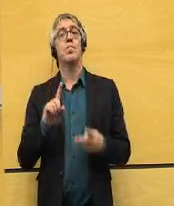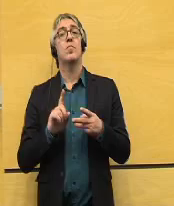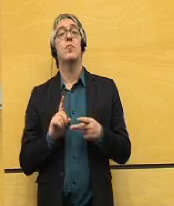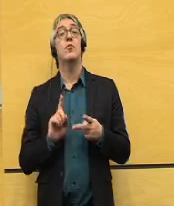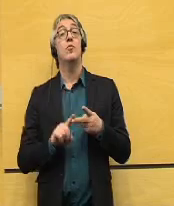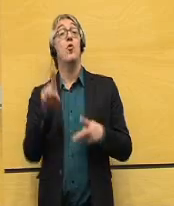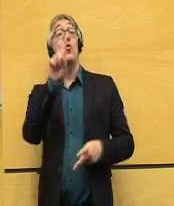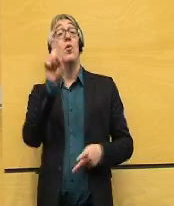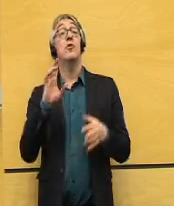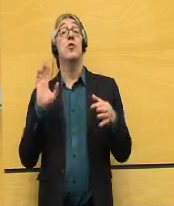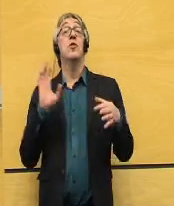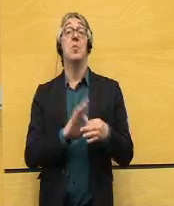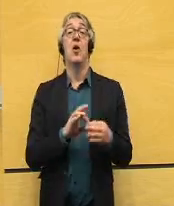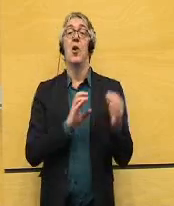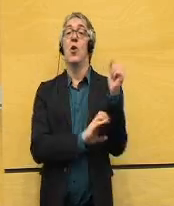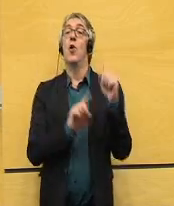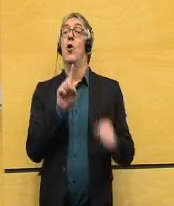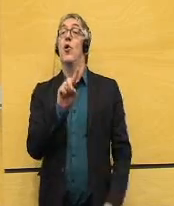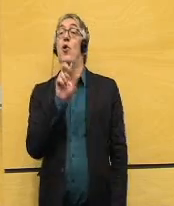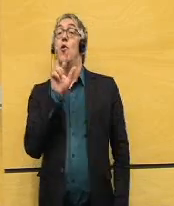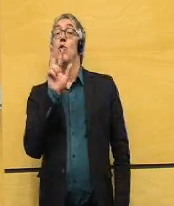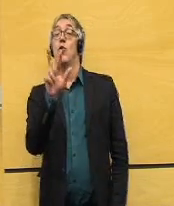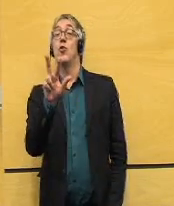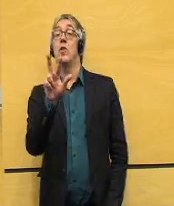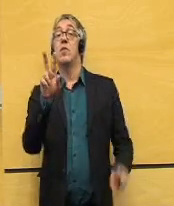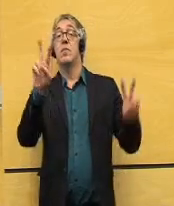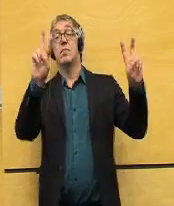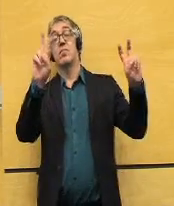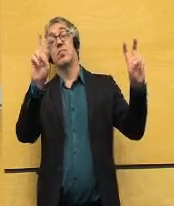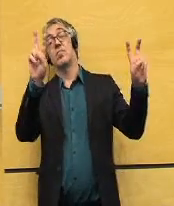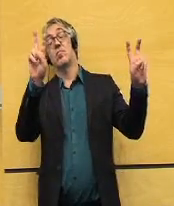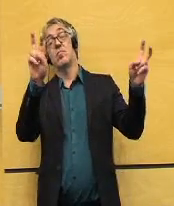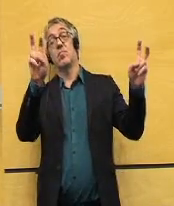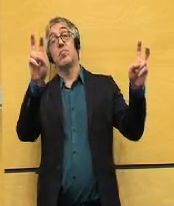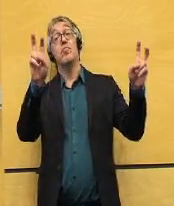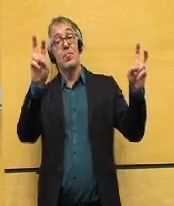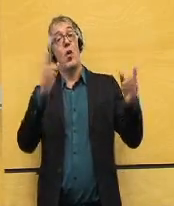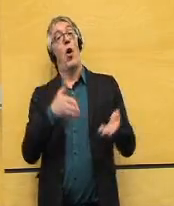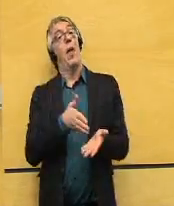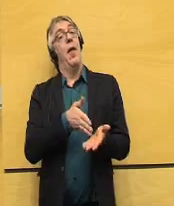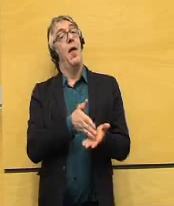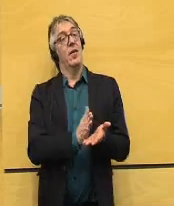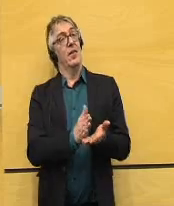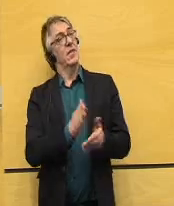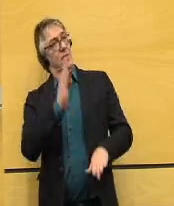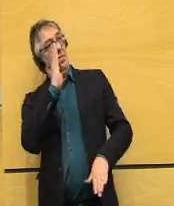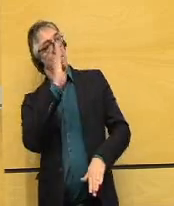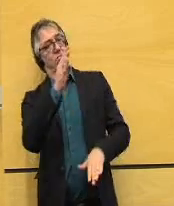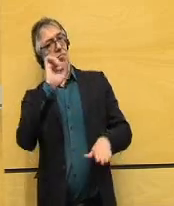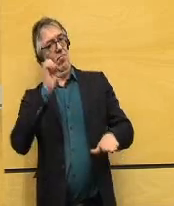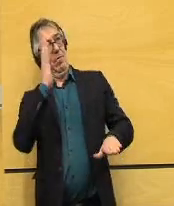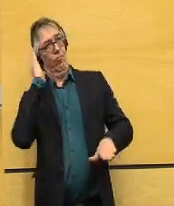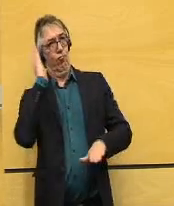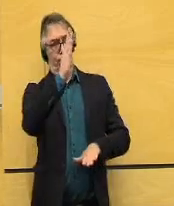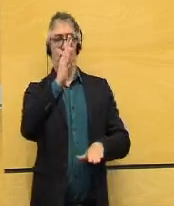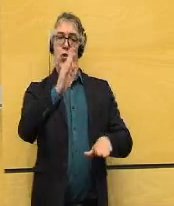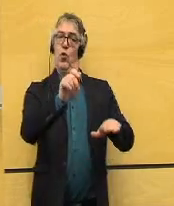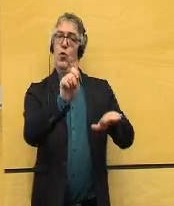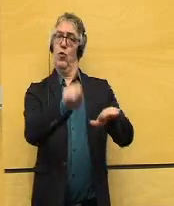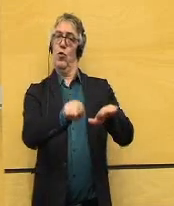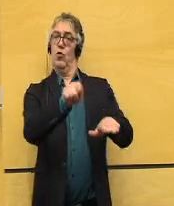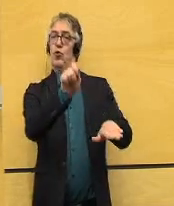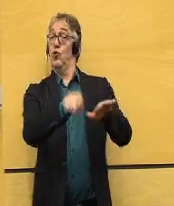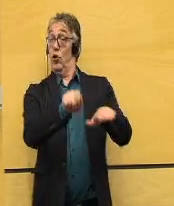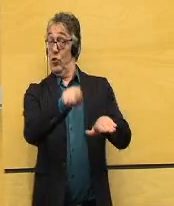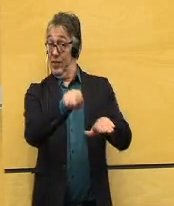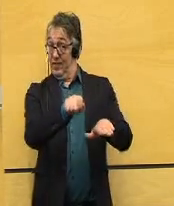to Article 13, which is access to justice. We, I think, should be very, very concerned